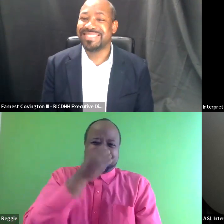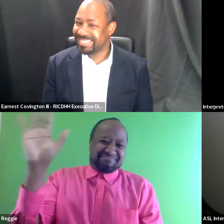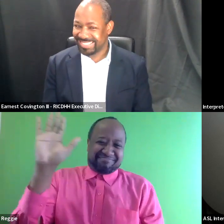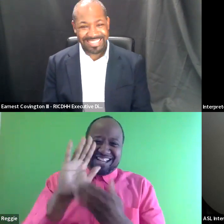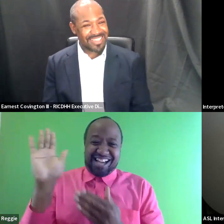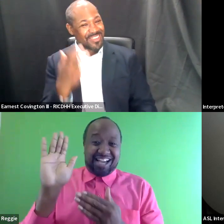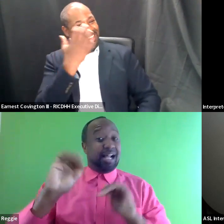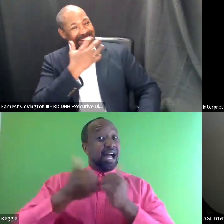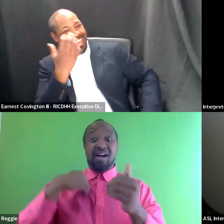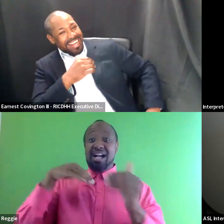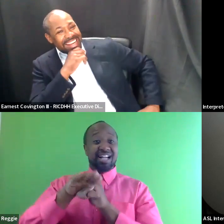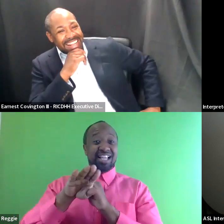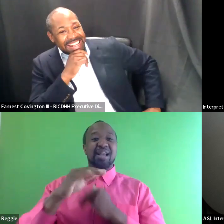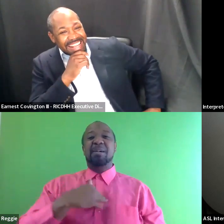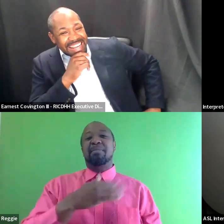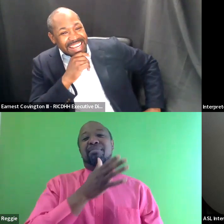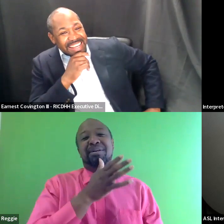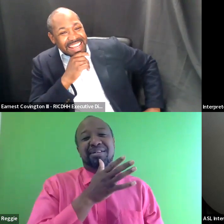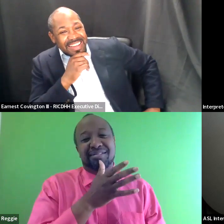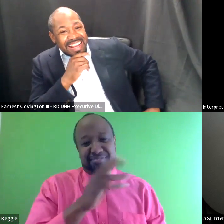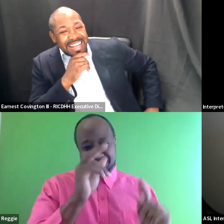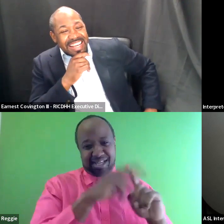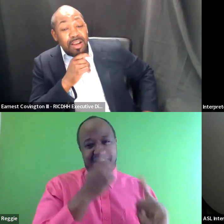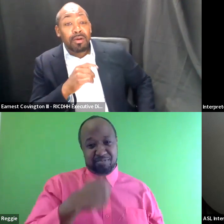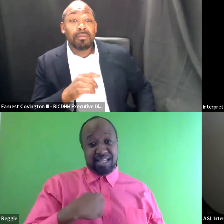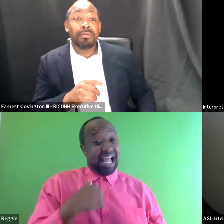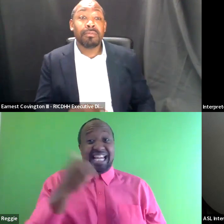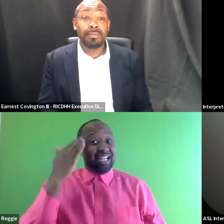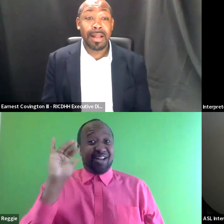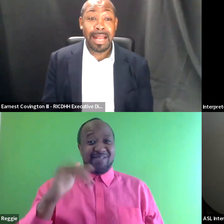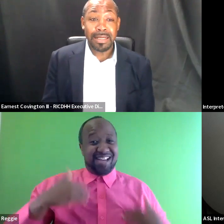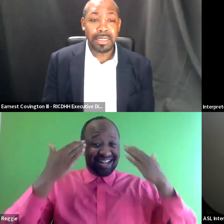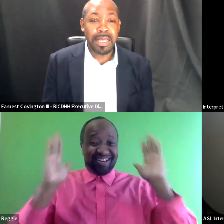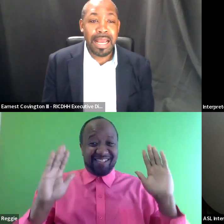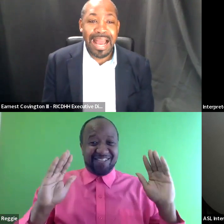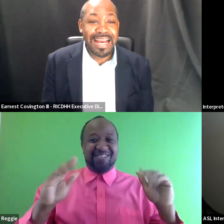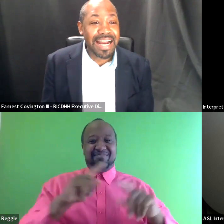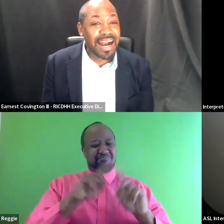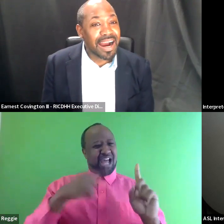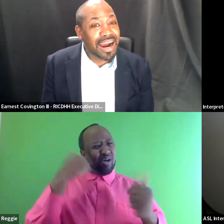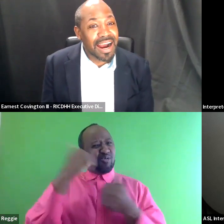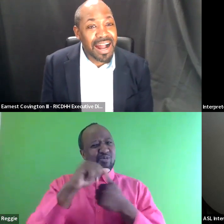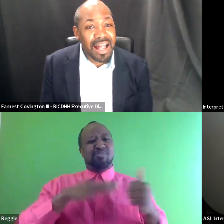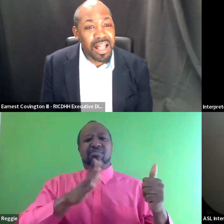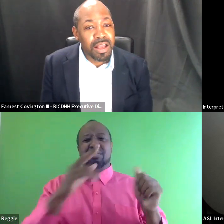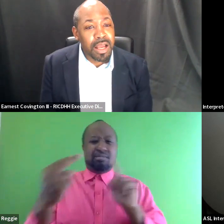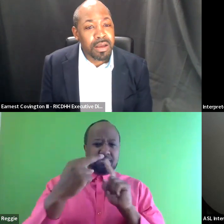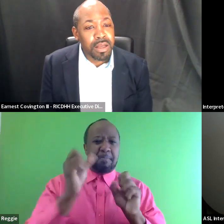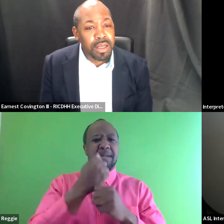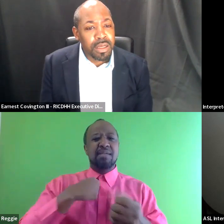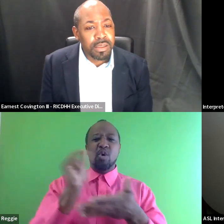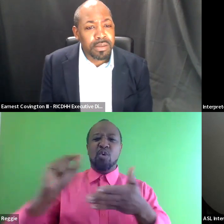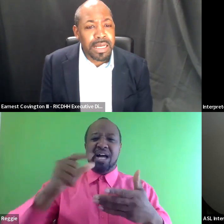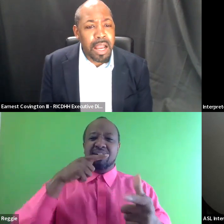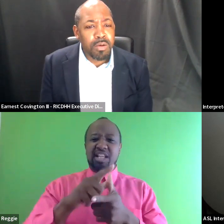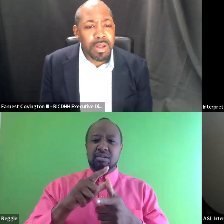Then I went to college, and that was different. I really enjoyed my college time. It was my mother that actually applied for me. I didn't know she had done